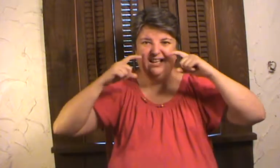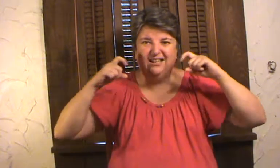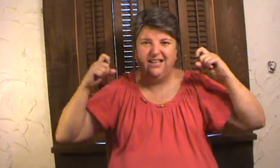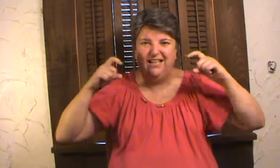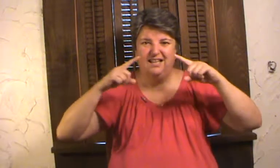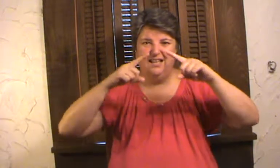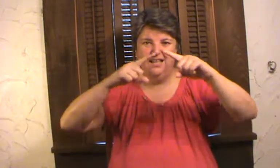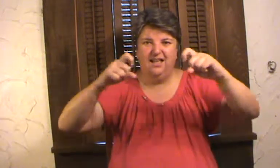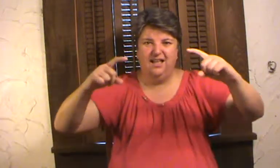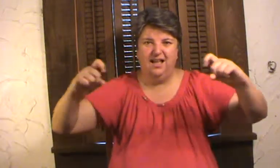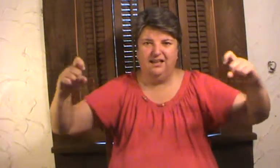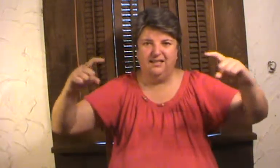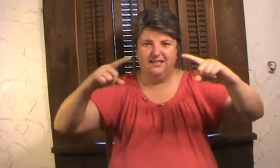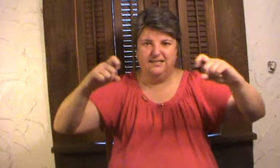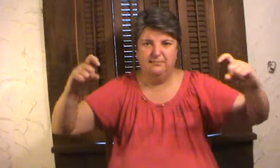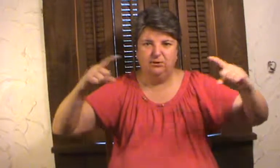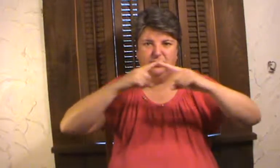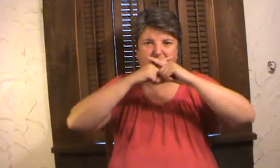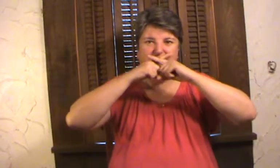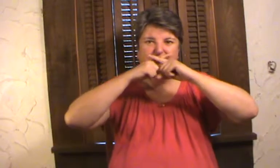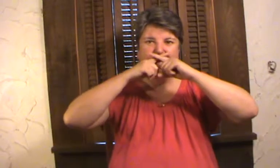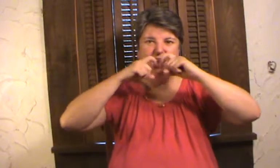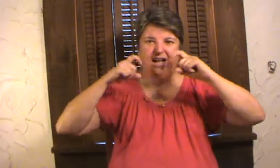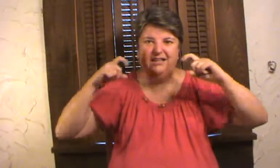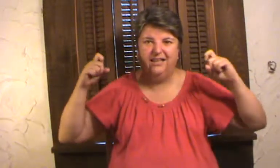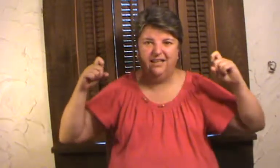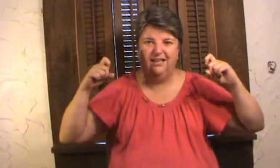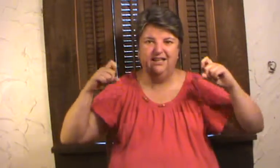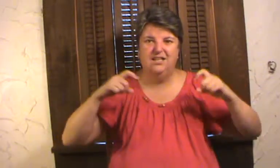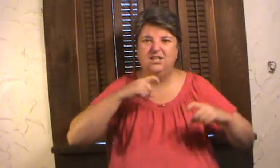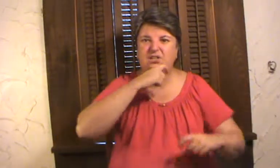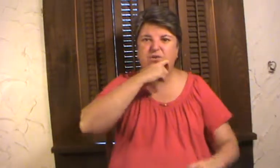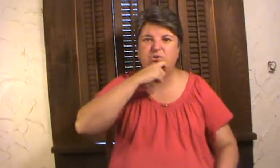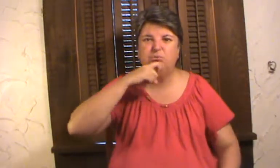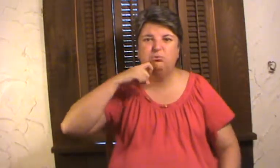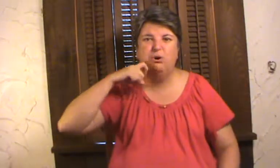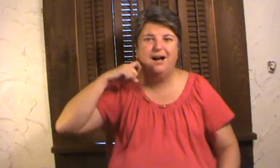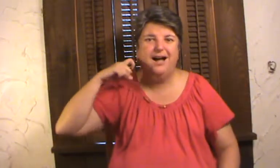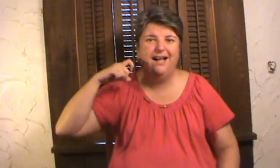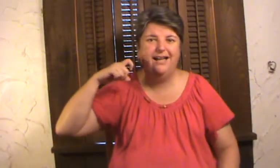ugly. Ugly, that's the motion. Ugly. So dry,